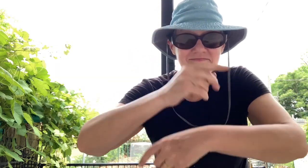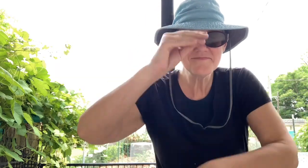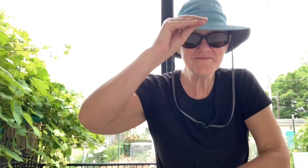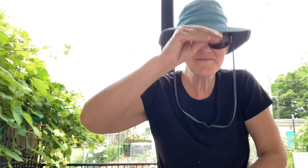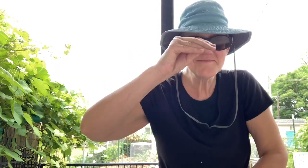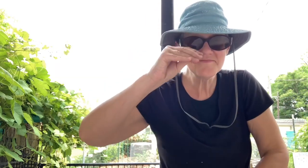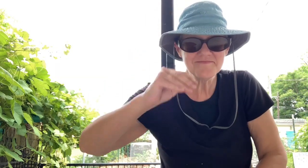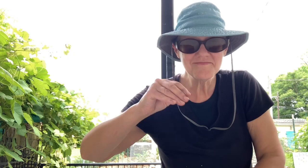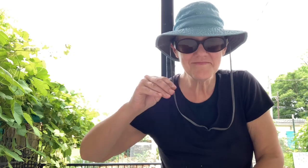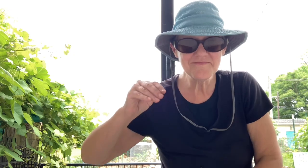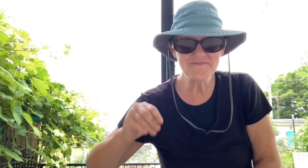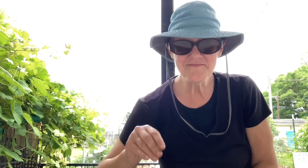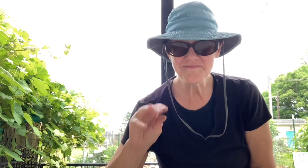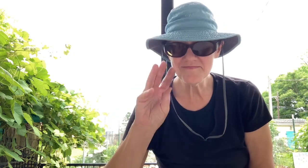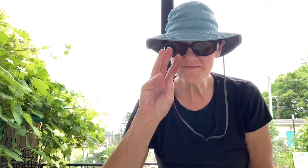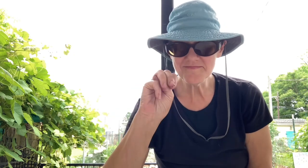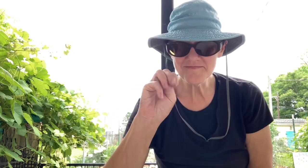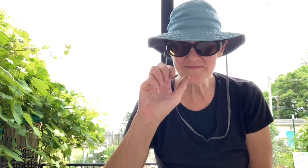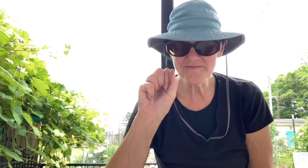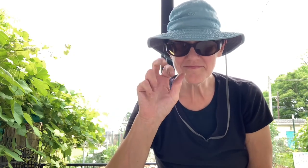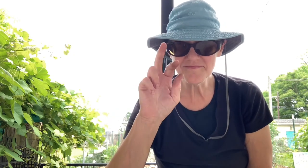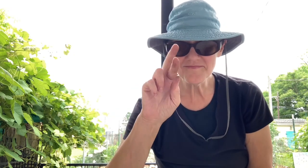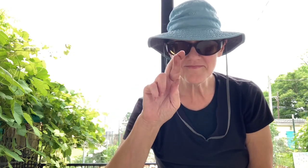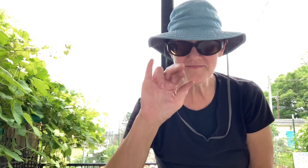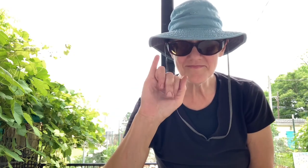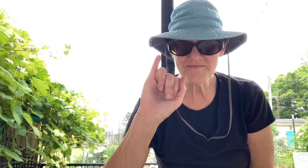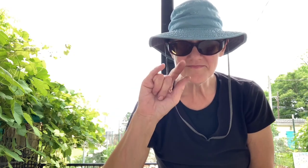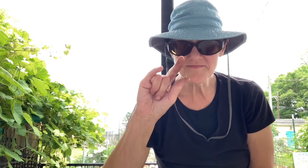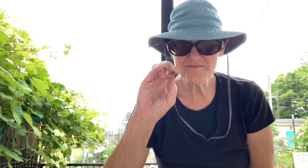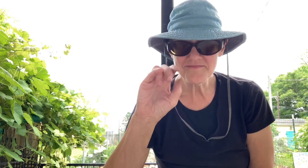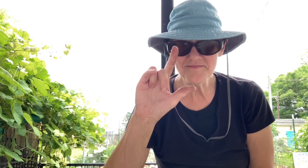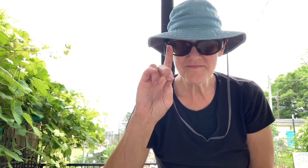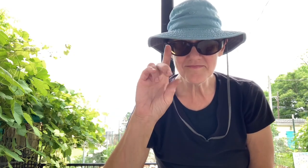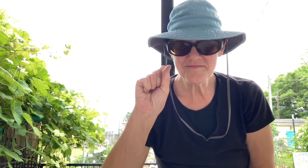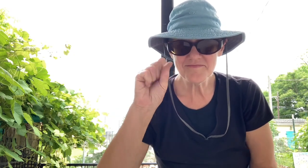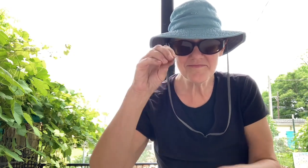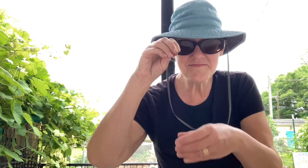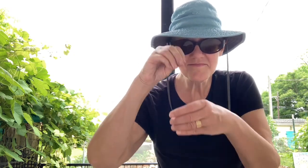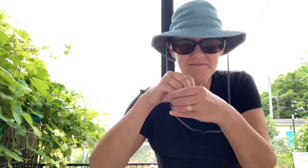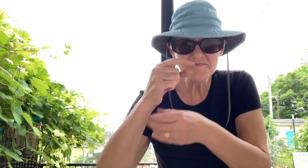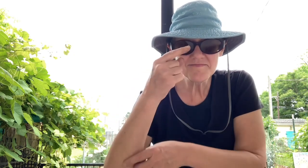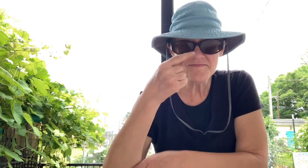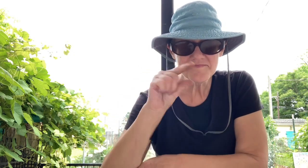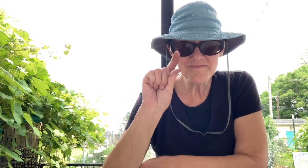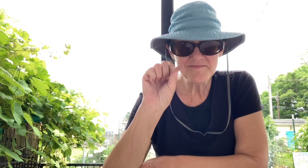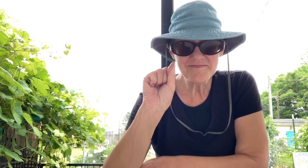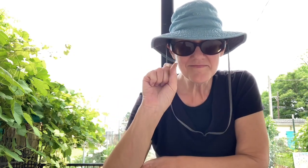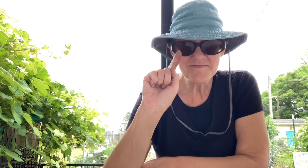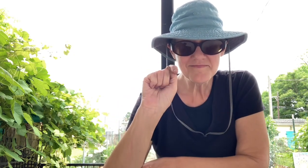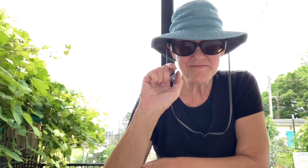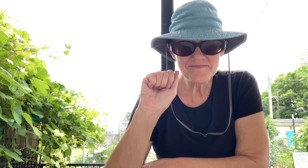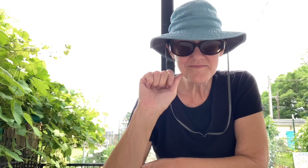Today we're going to plant marigolds into our green stalk